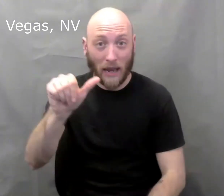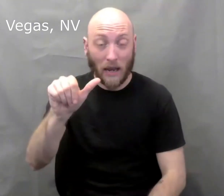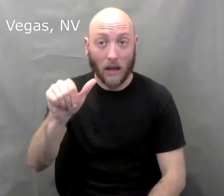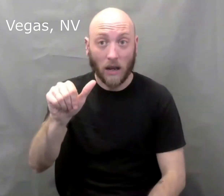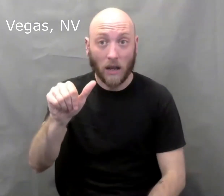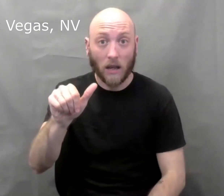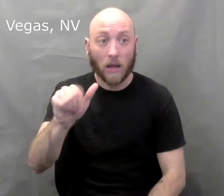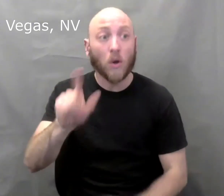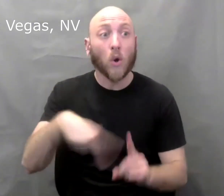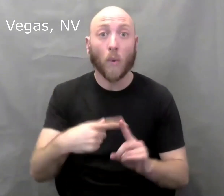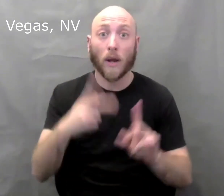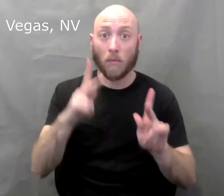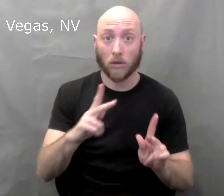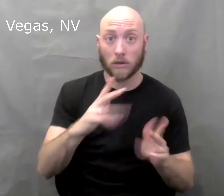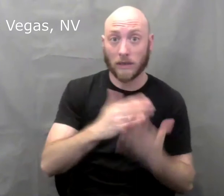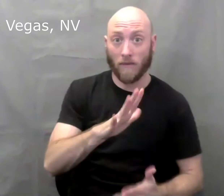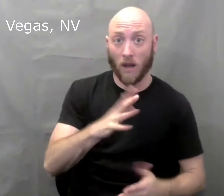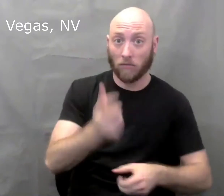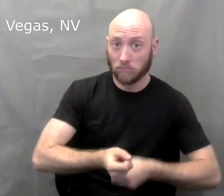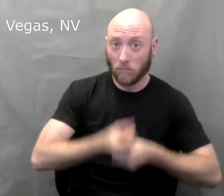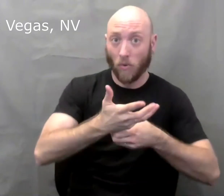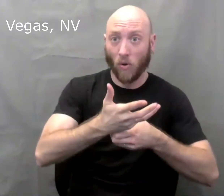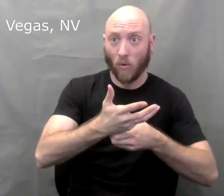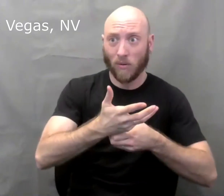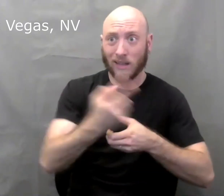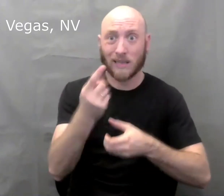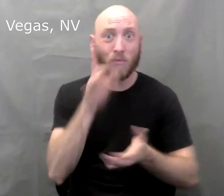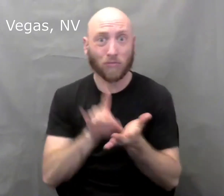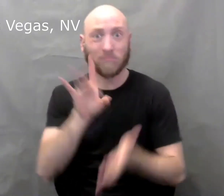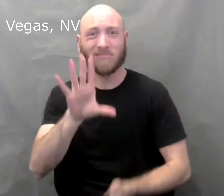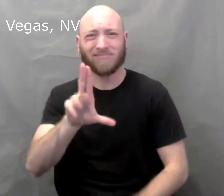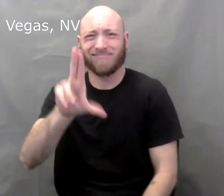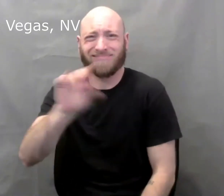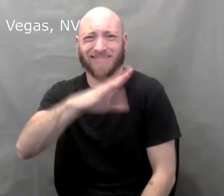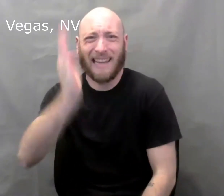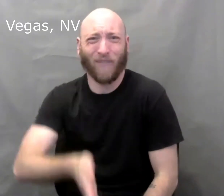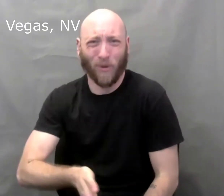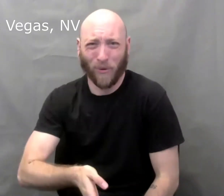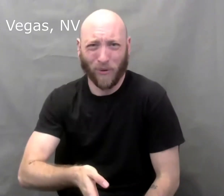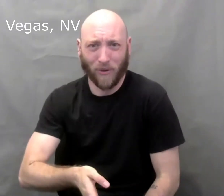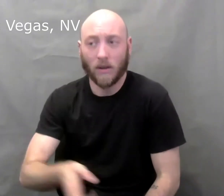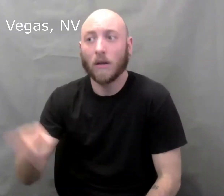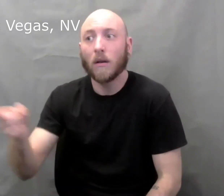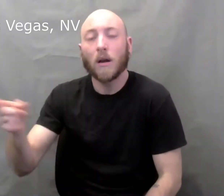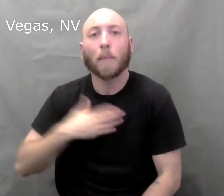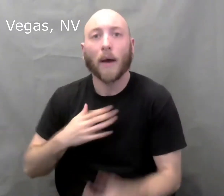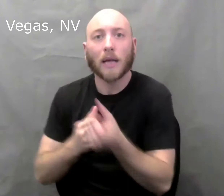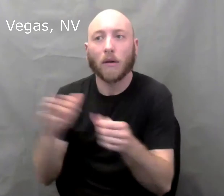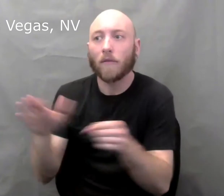5th step. My sponsor was extremely understanding of every single thing that we went over. She tried to relate to me. She tried to put